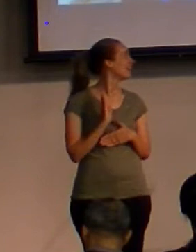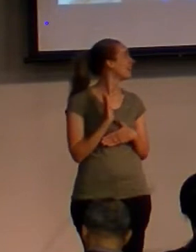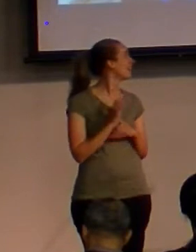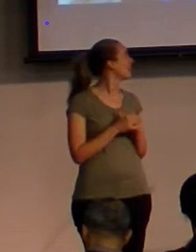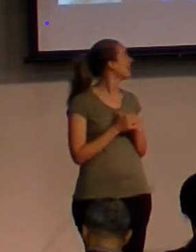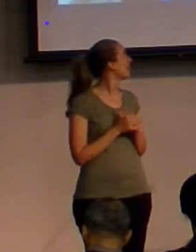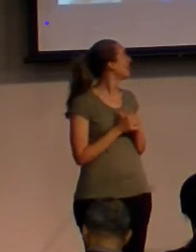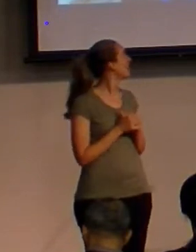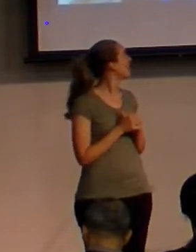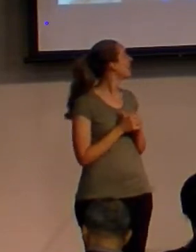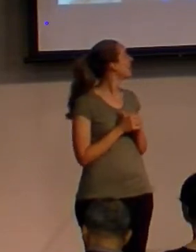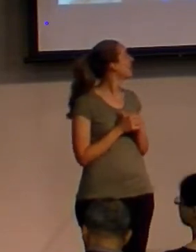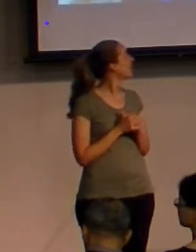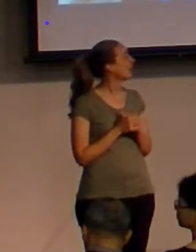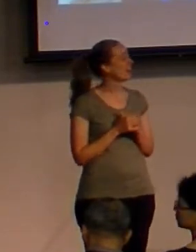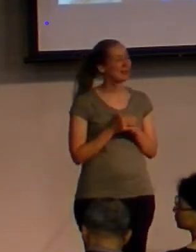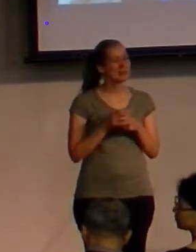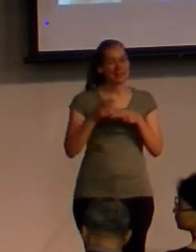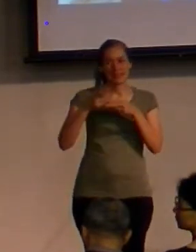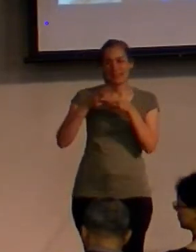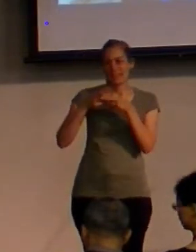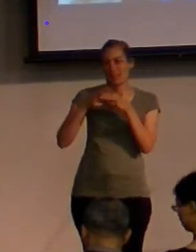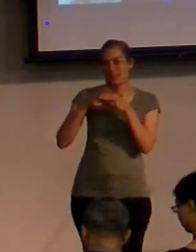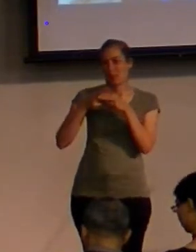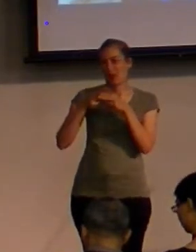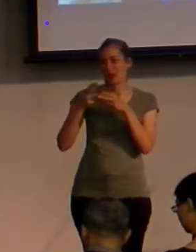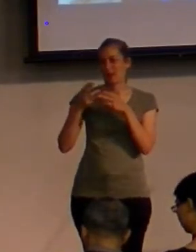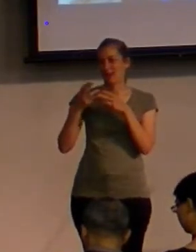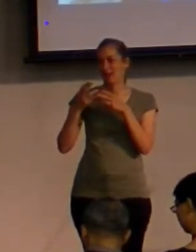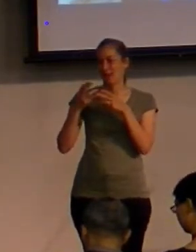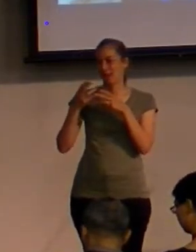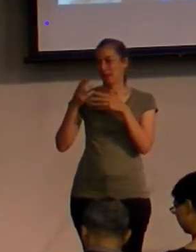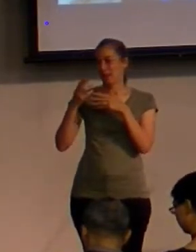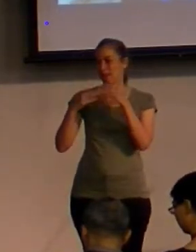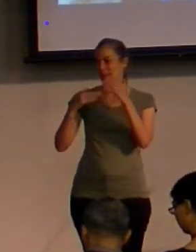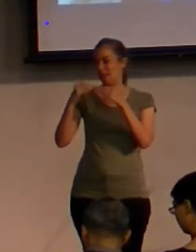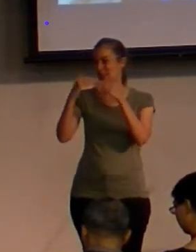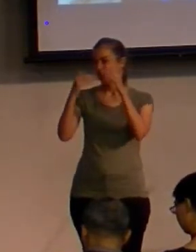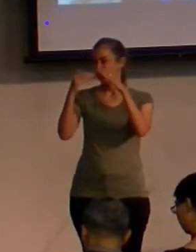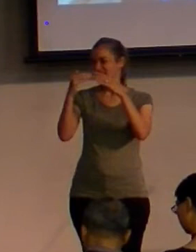right. Temporary buildings, just tarp